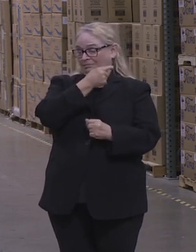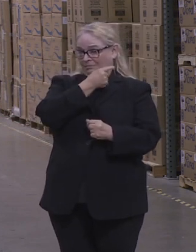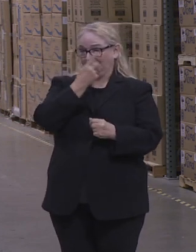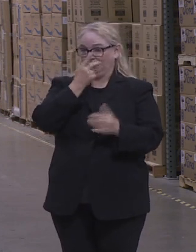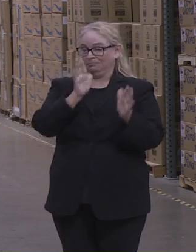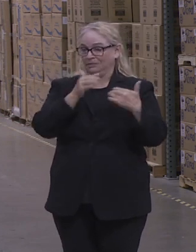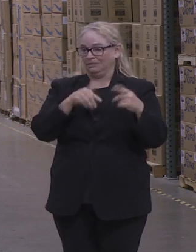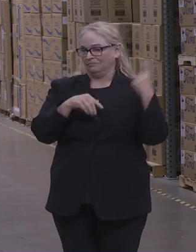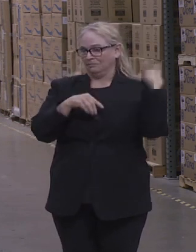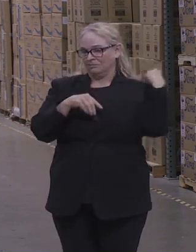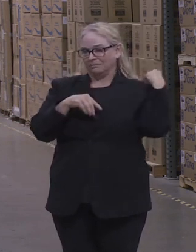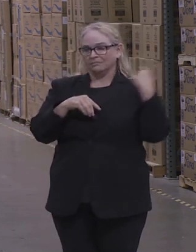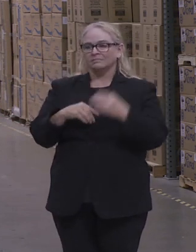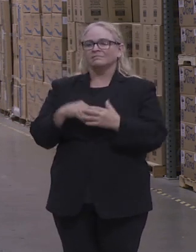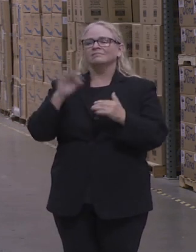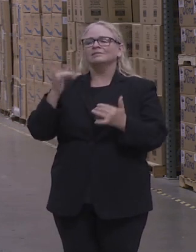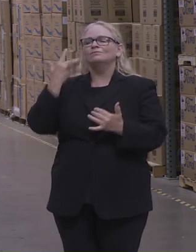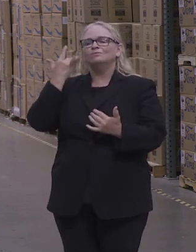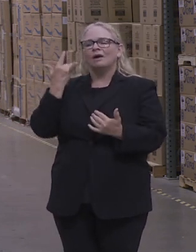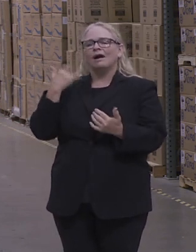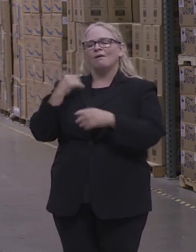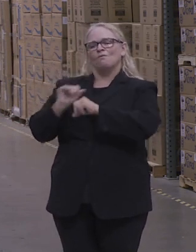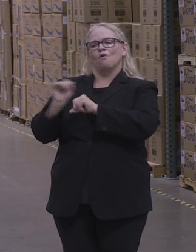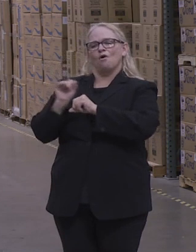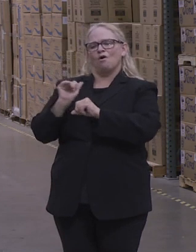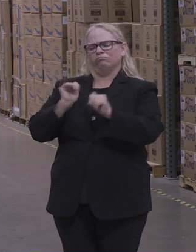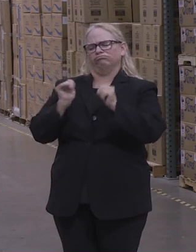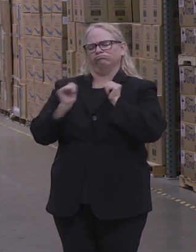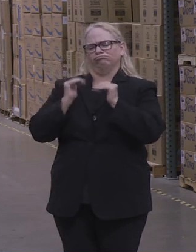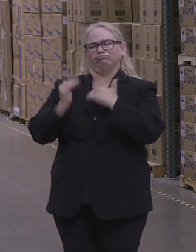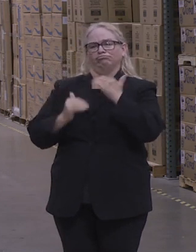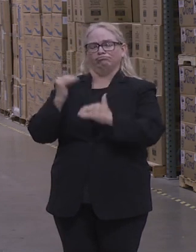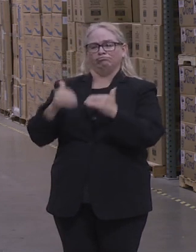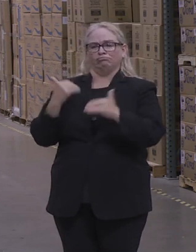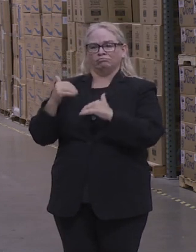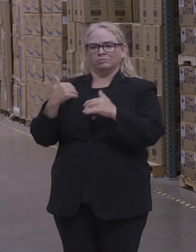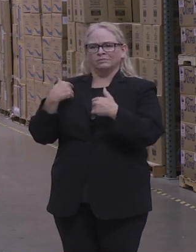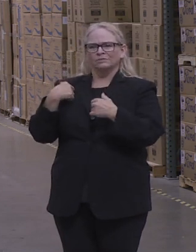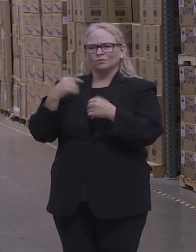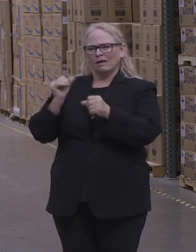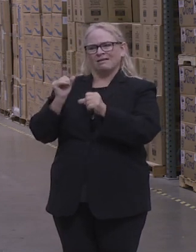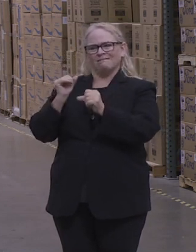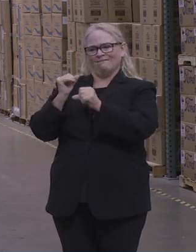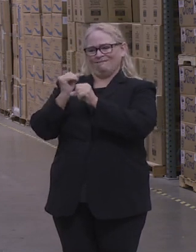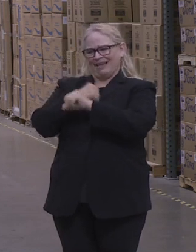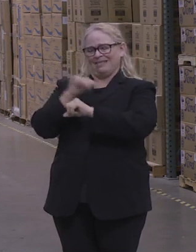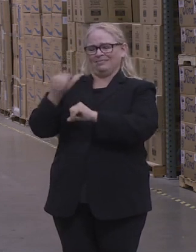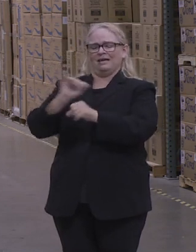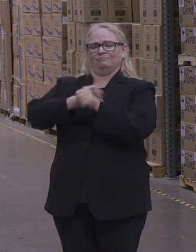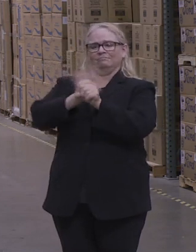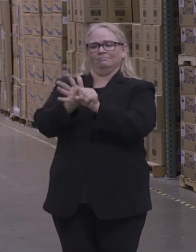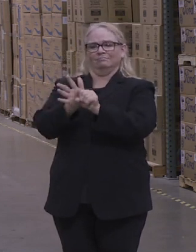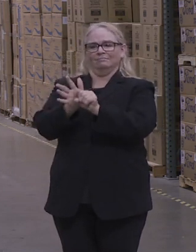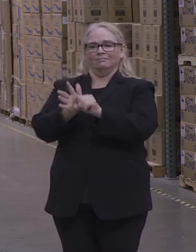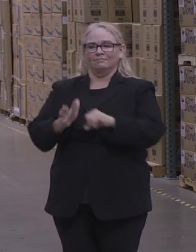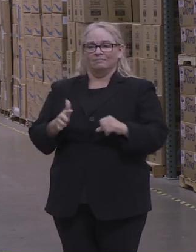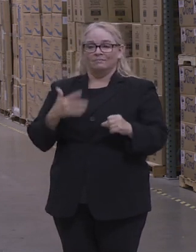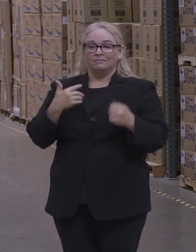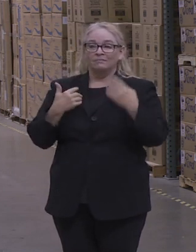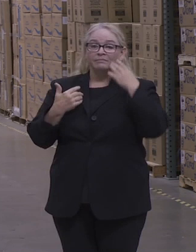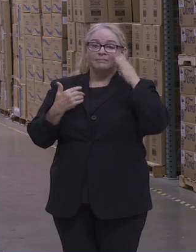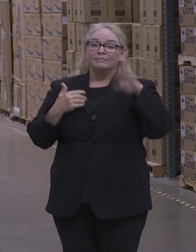worked so aggressively to bend the curve initially. And that was, as we reopen the economy, and we do so